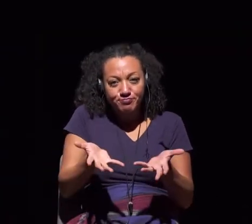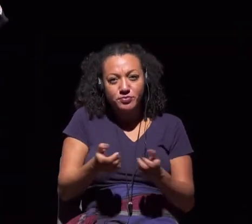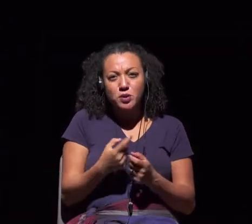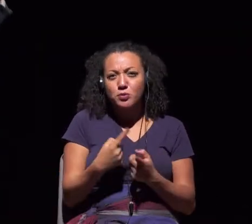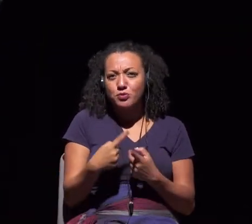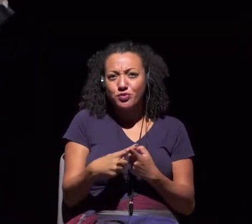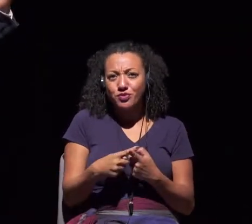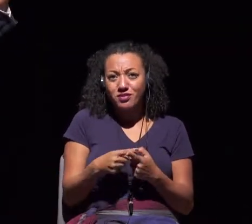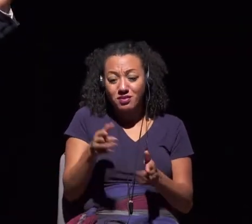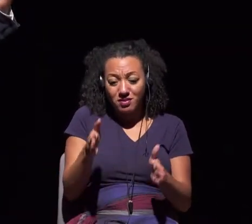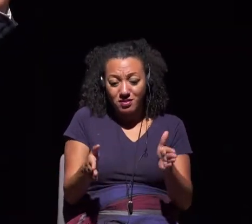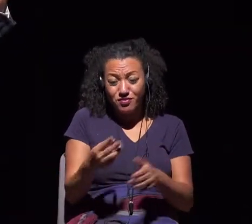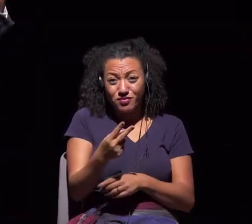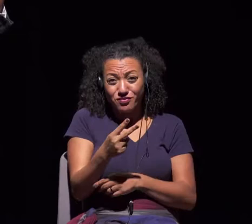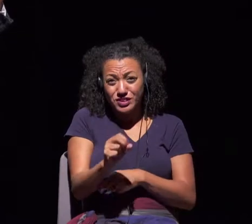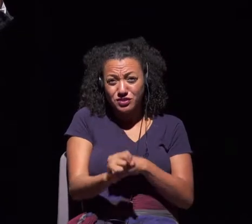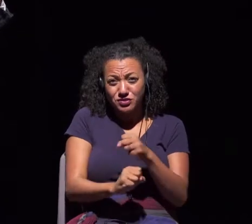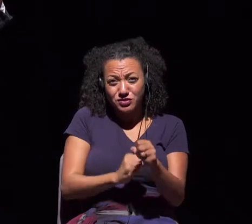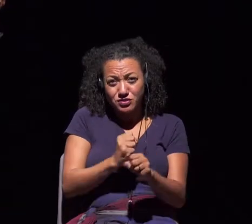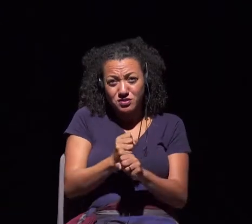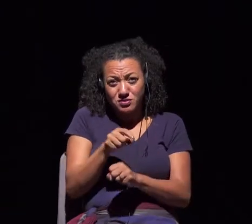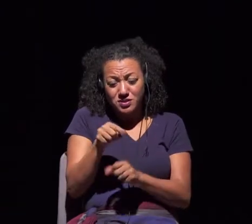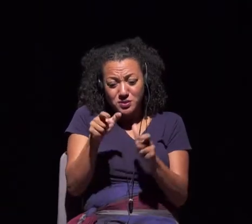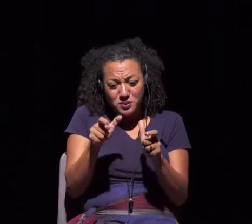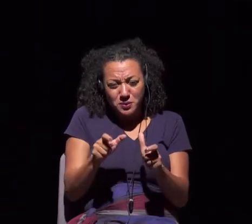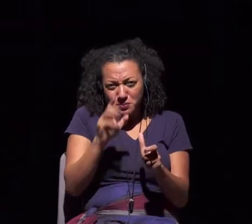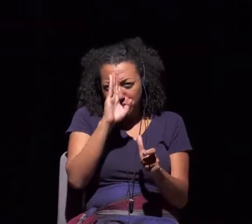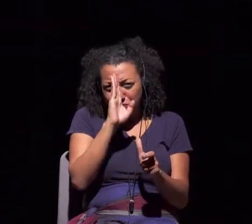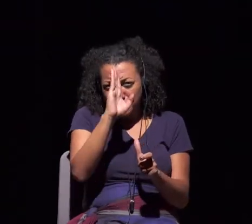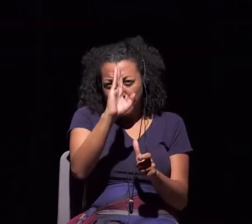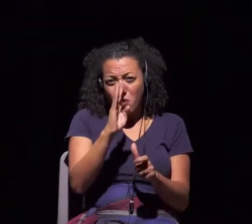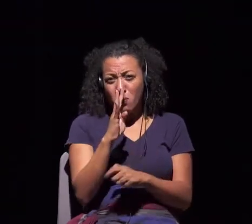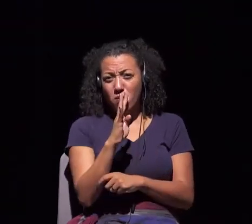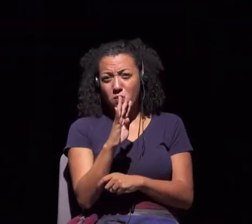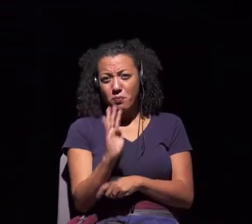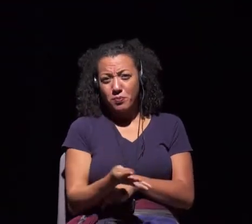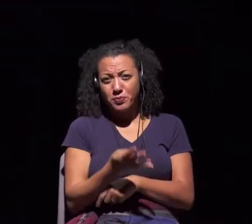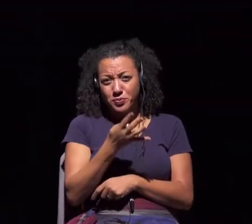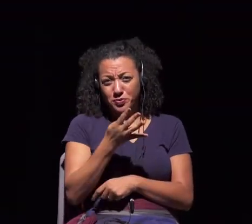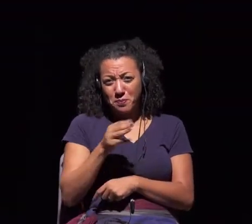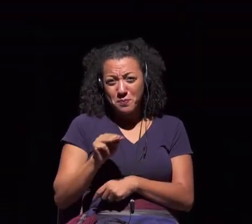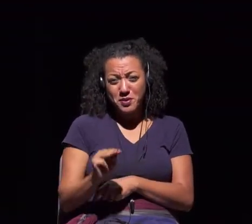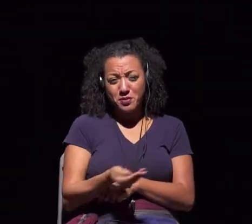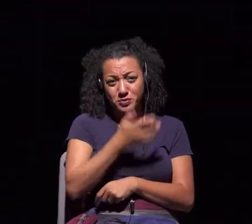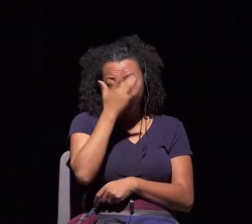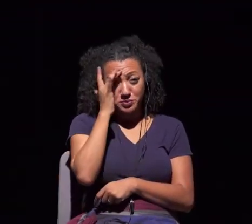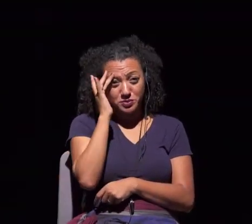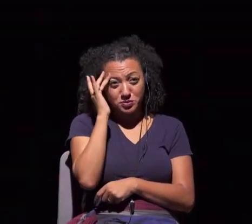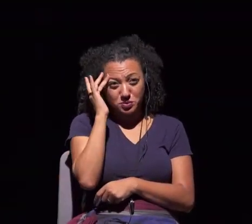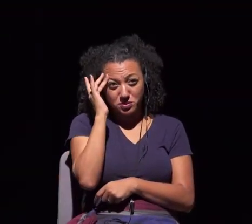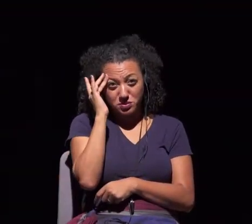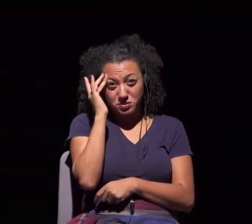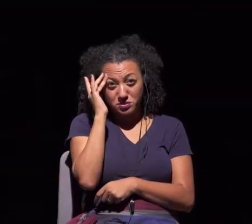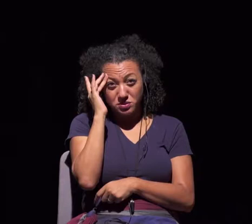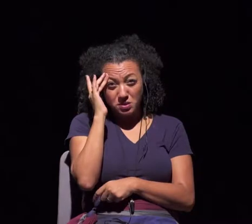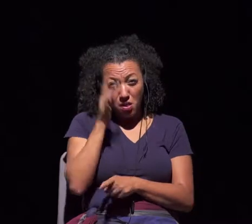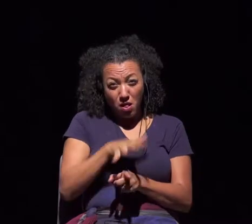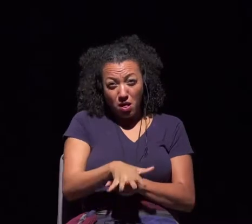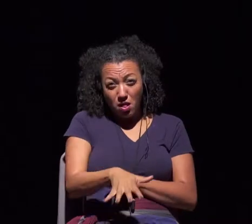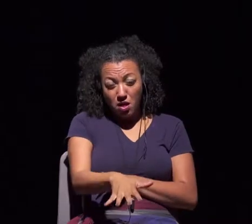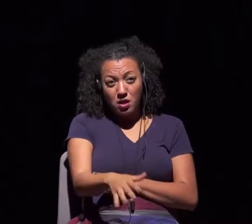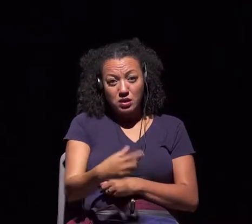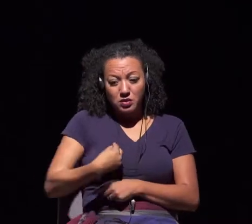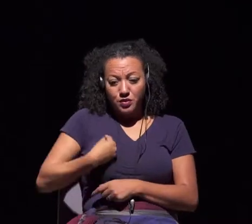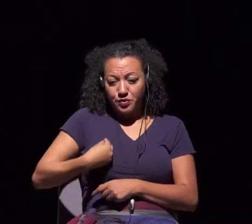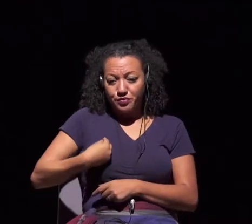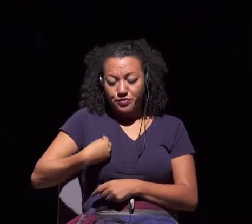for 4 million people. And for me, living in a city that is so wealthy, you know,